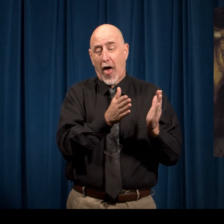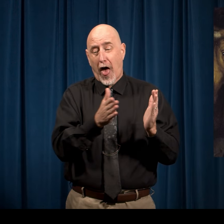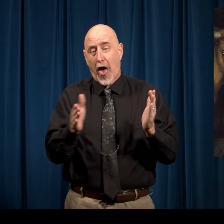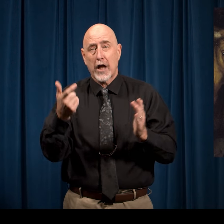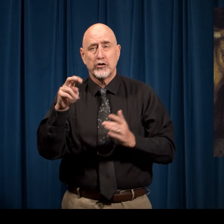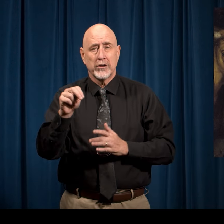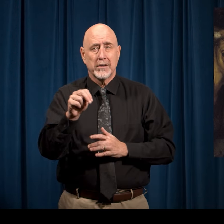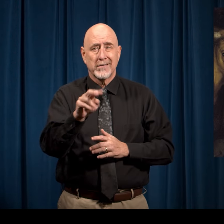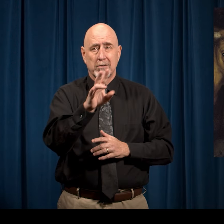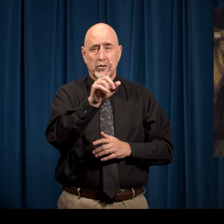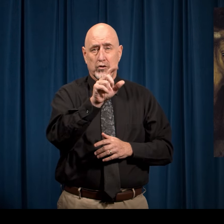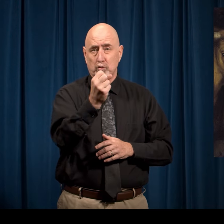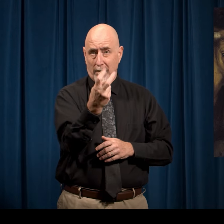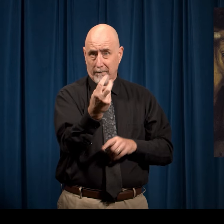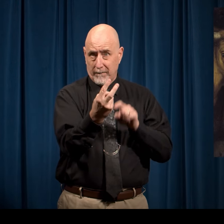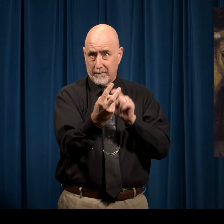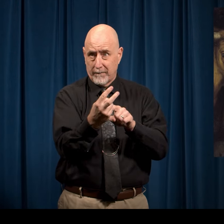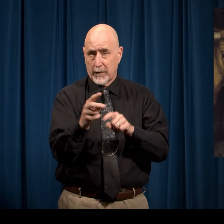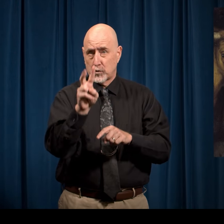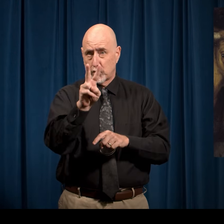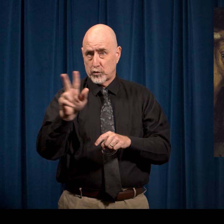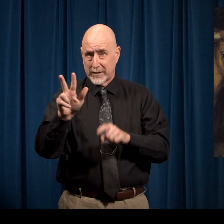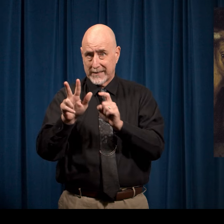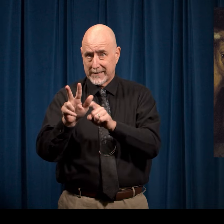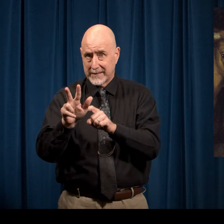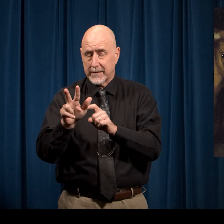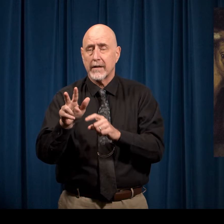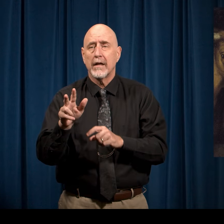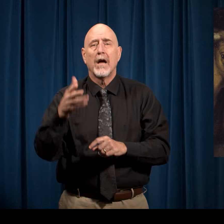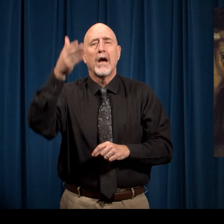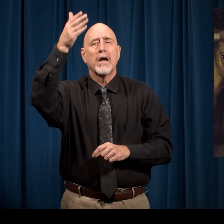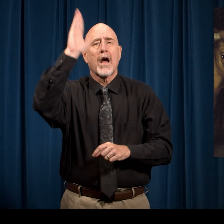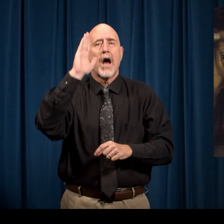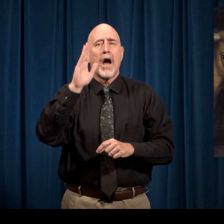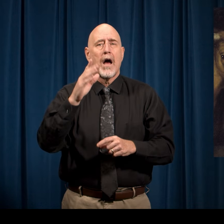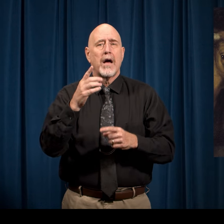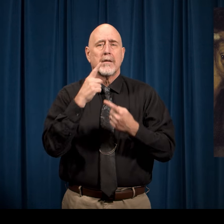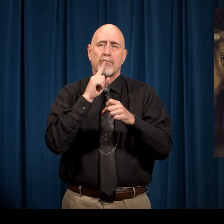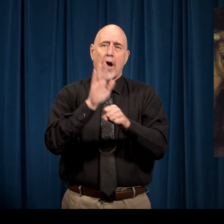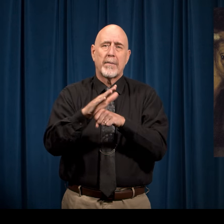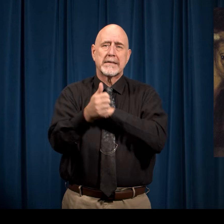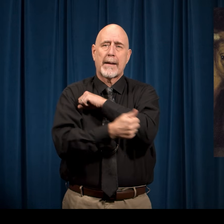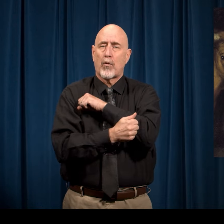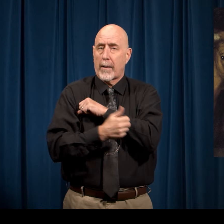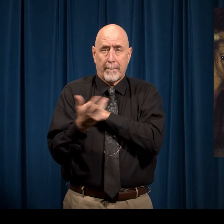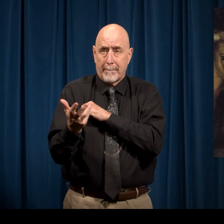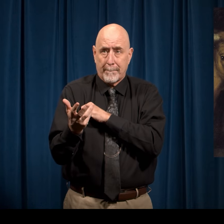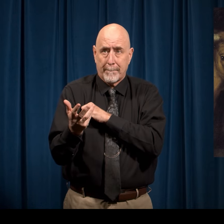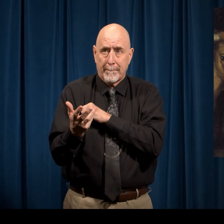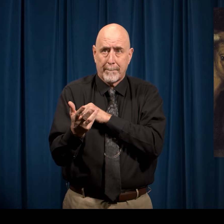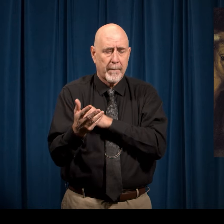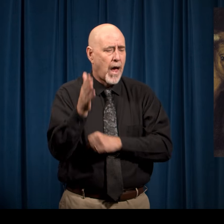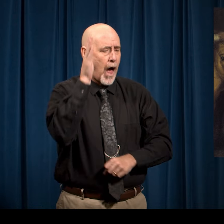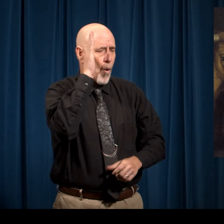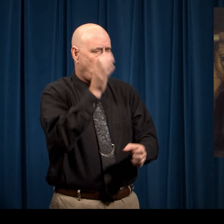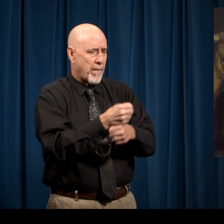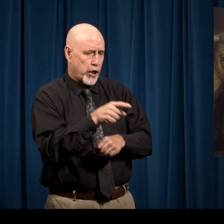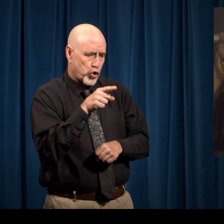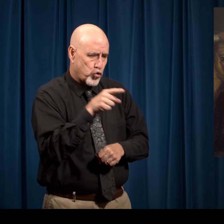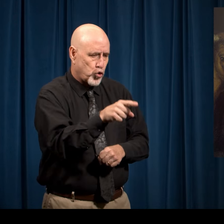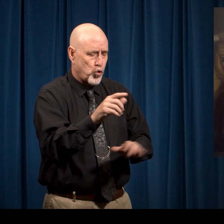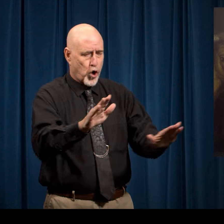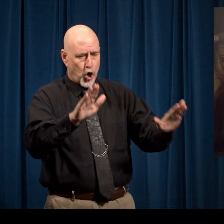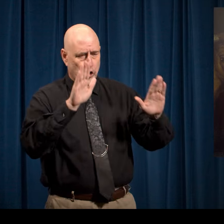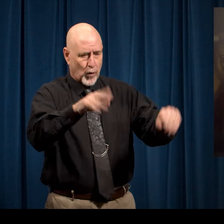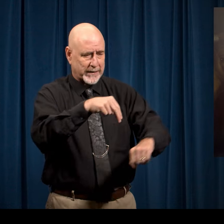chapters later, in Genesis chapter 12, verses 2 and 3, God made the following promise to Abraham. He said, "I will